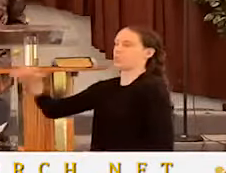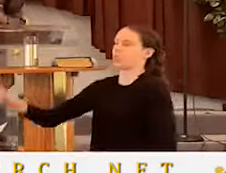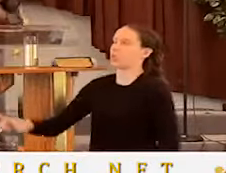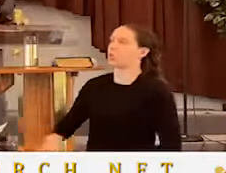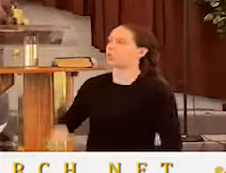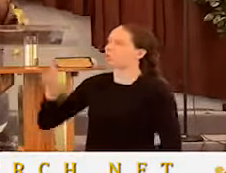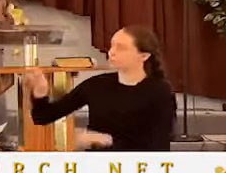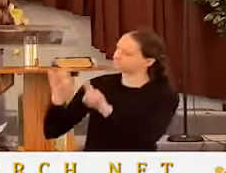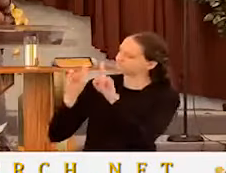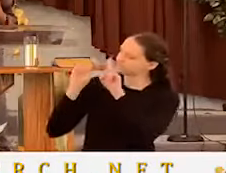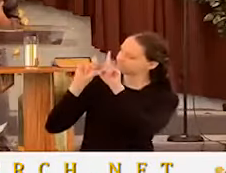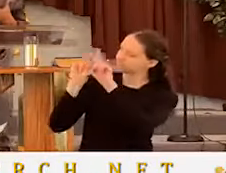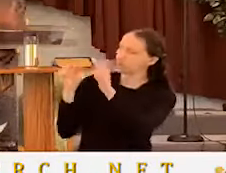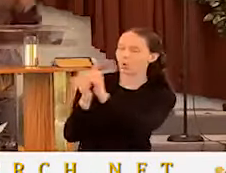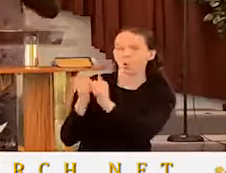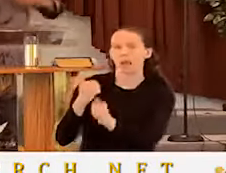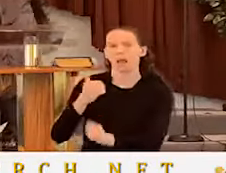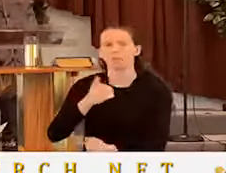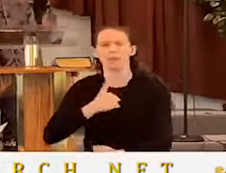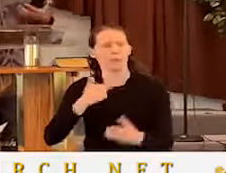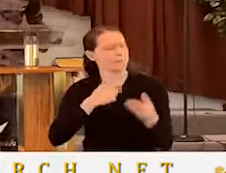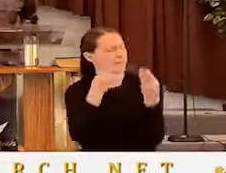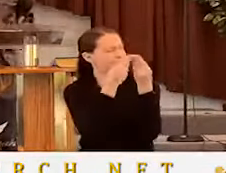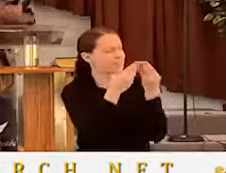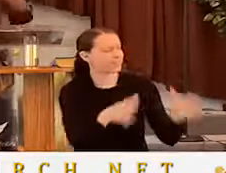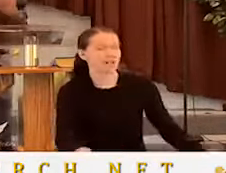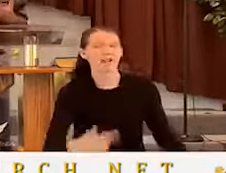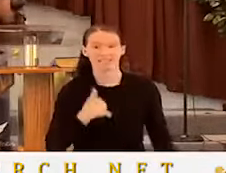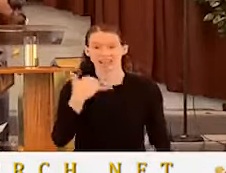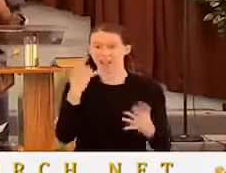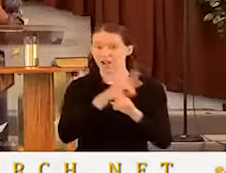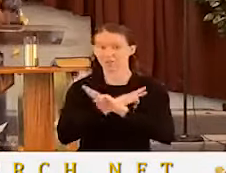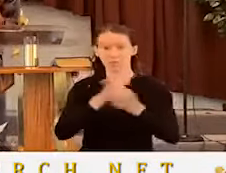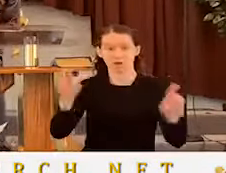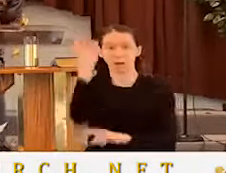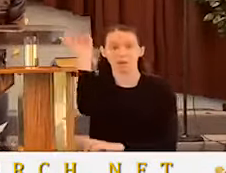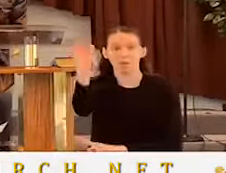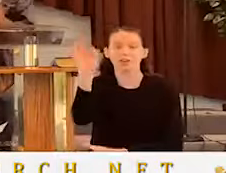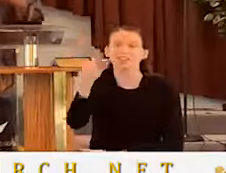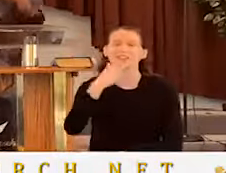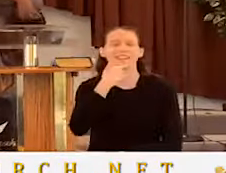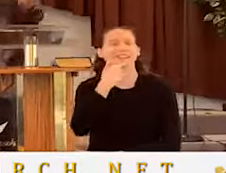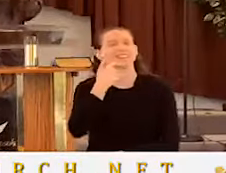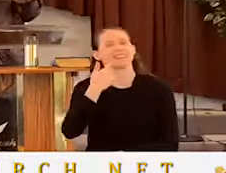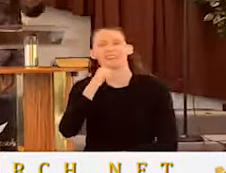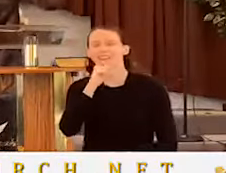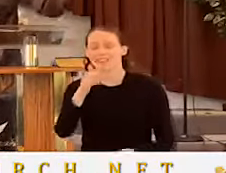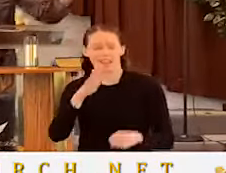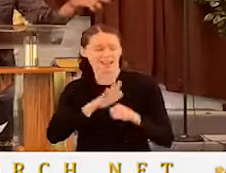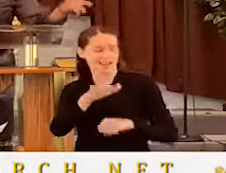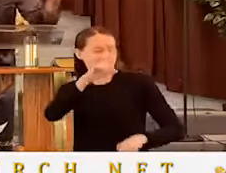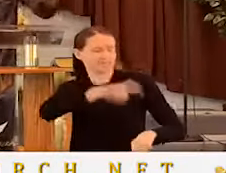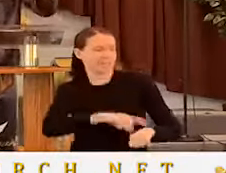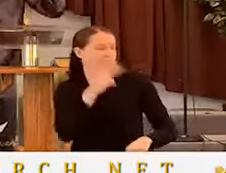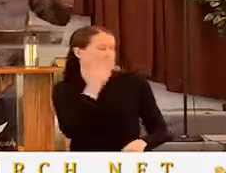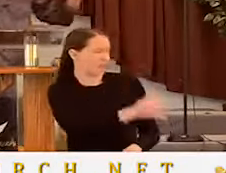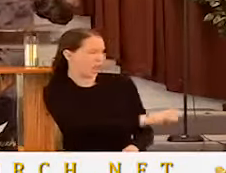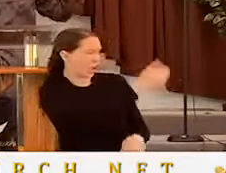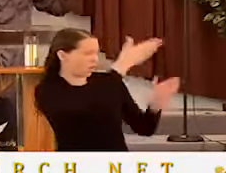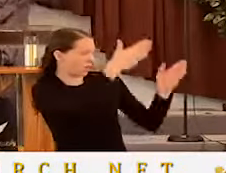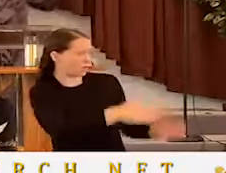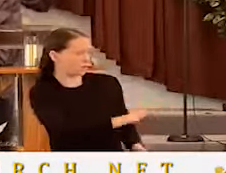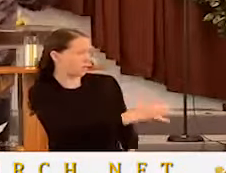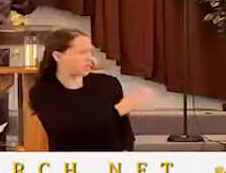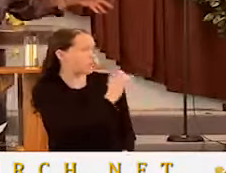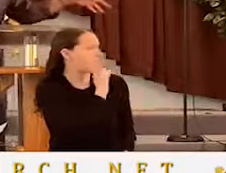was on my side, where would I be? I feel like preaching now. And so therefore I don't have time to look at anybody else, but when I